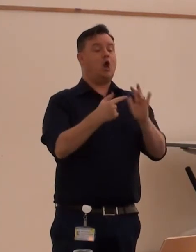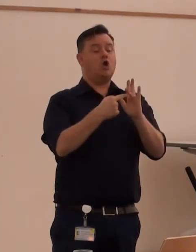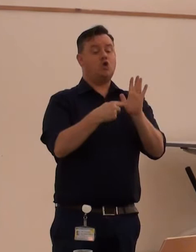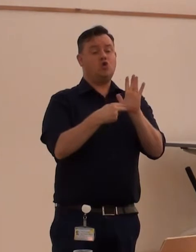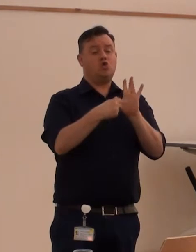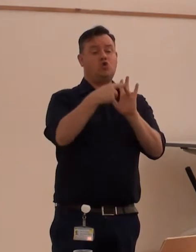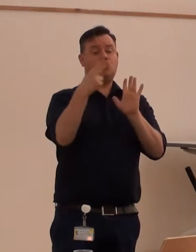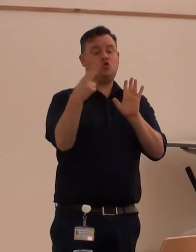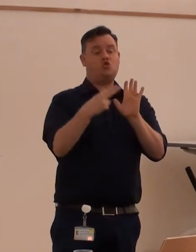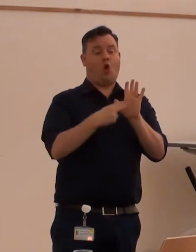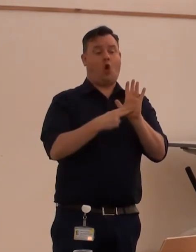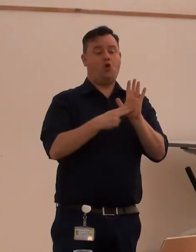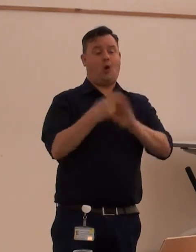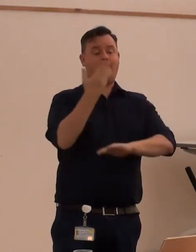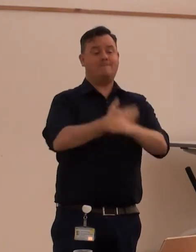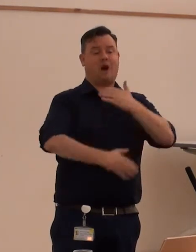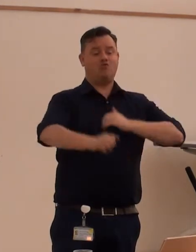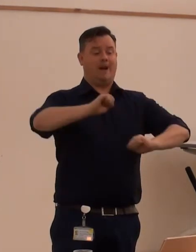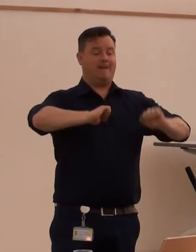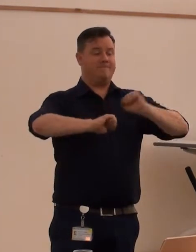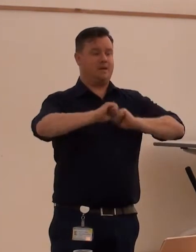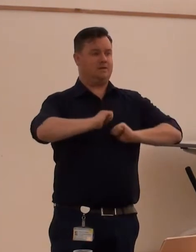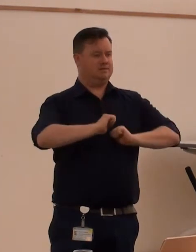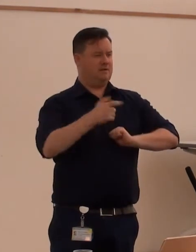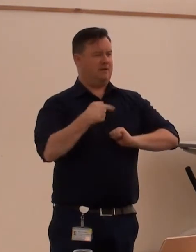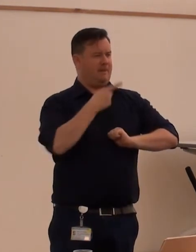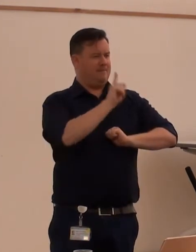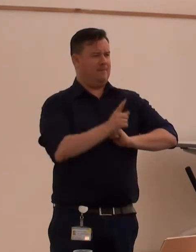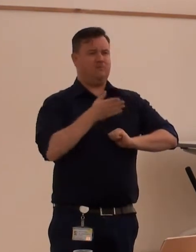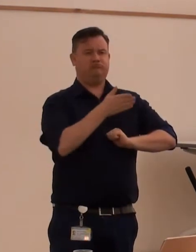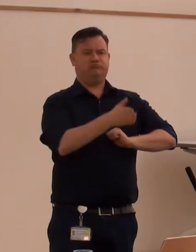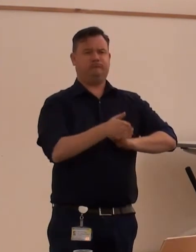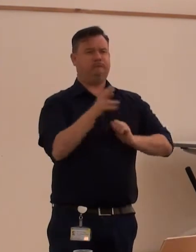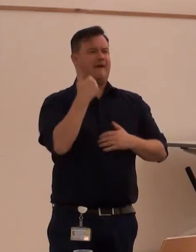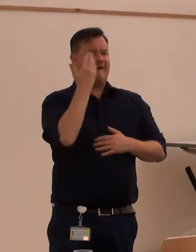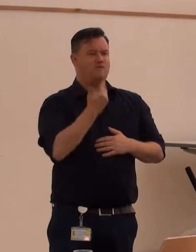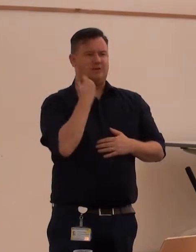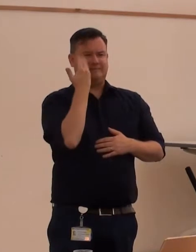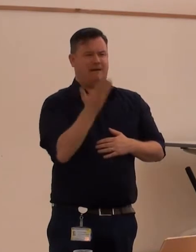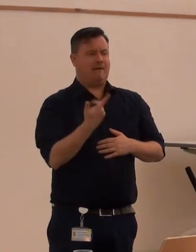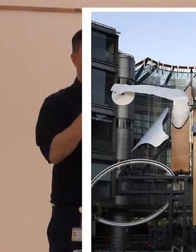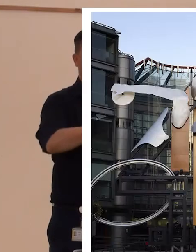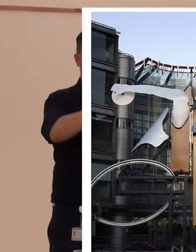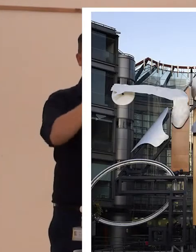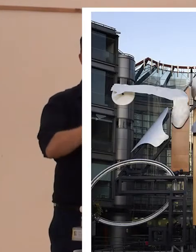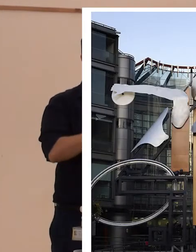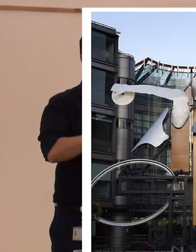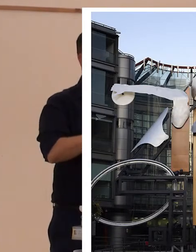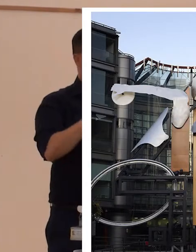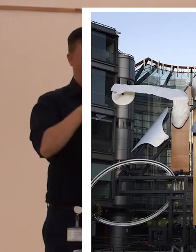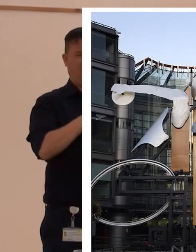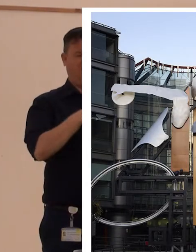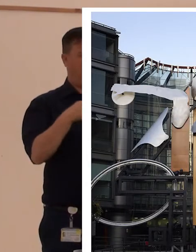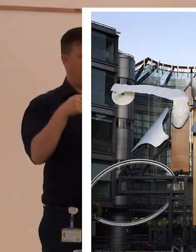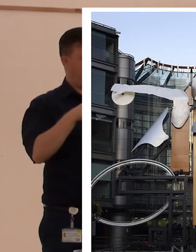non-Paralympians, just ordinary disabled people who go about their daily business, but in doing so become objects of